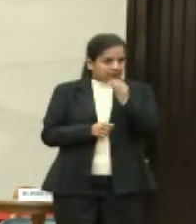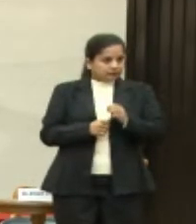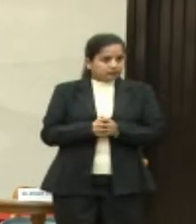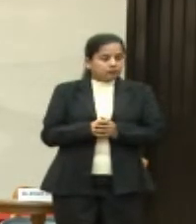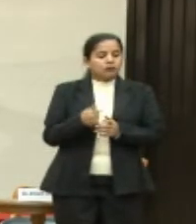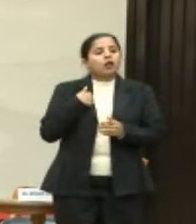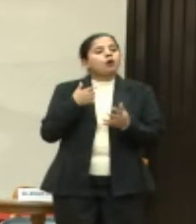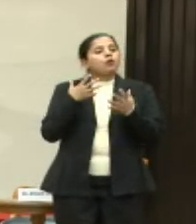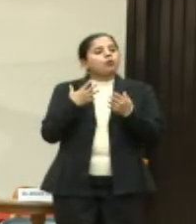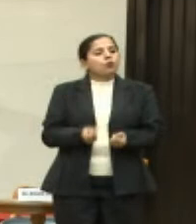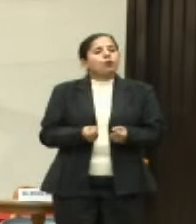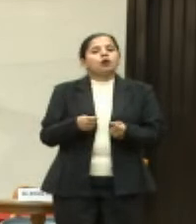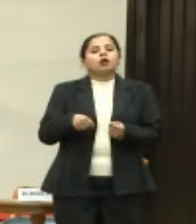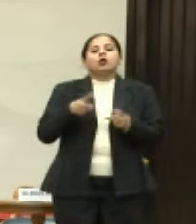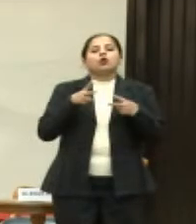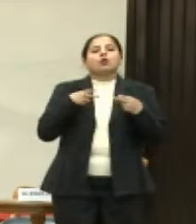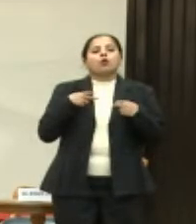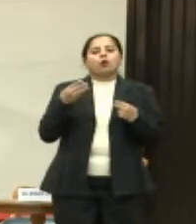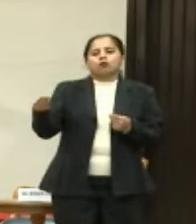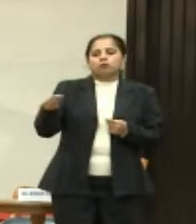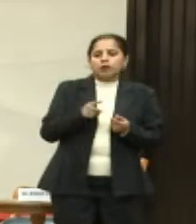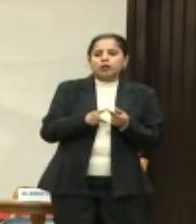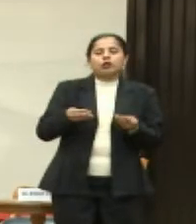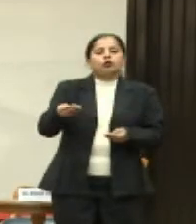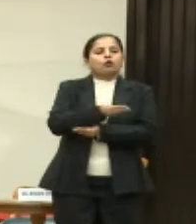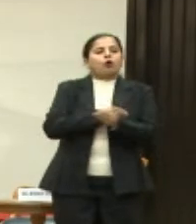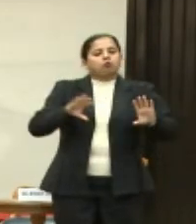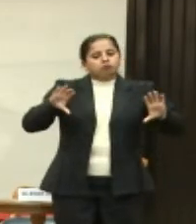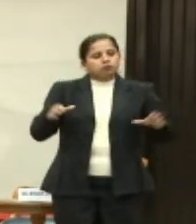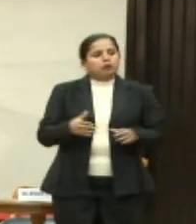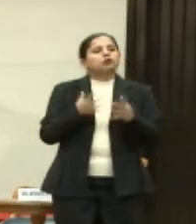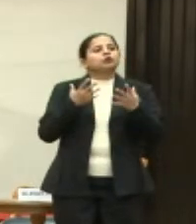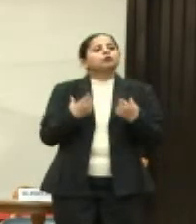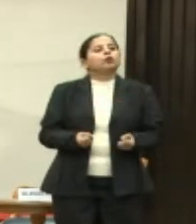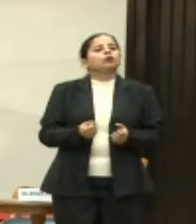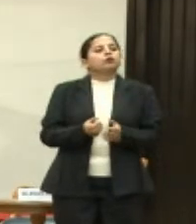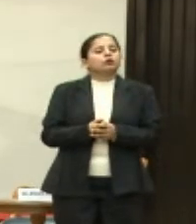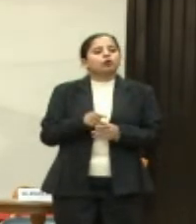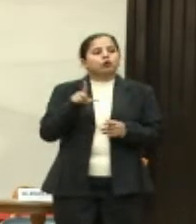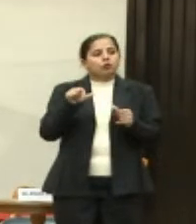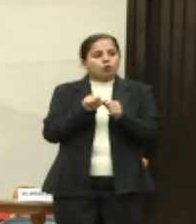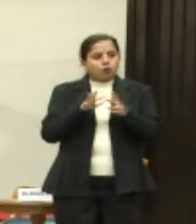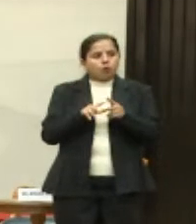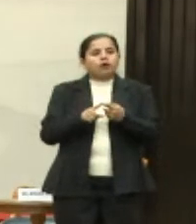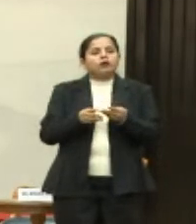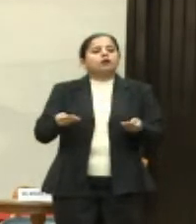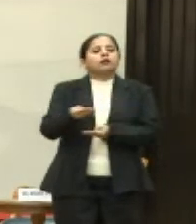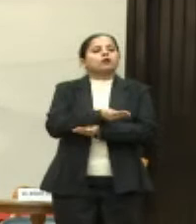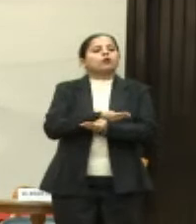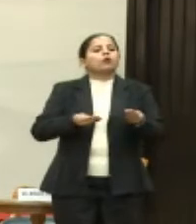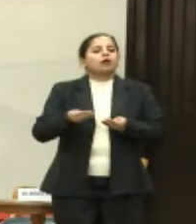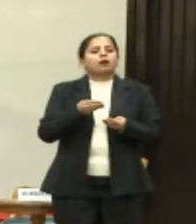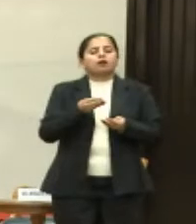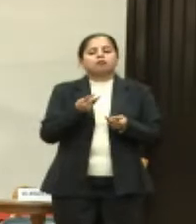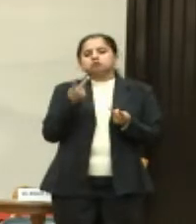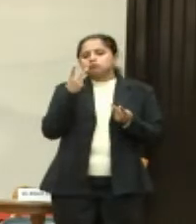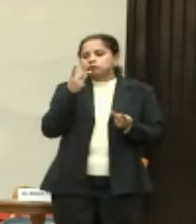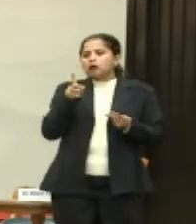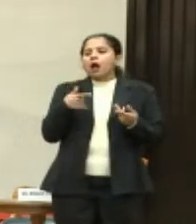I wanted to bring lawyers and economists together, a law and economics kind of movement in India.